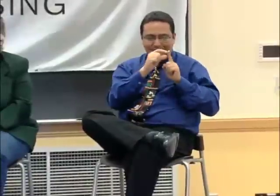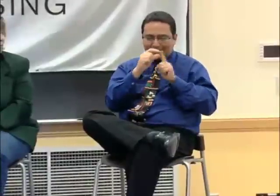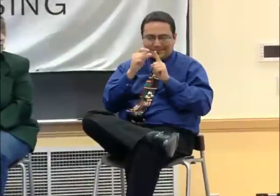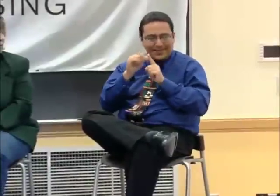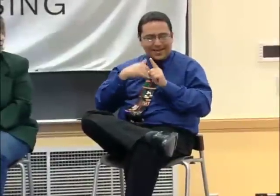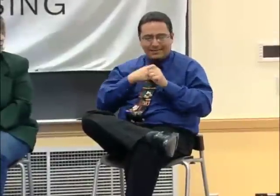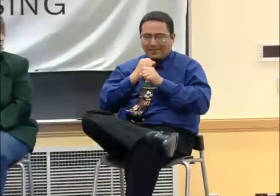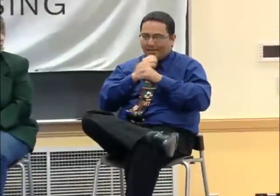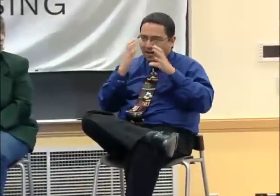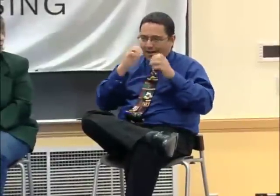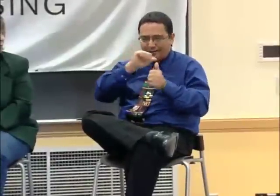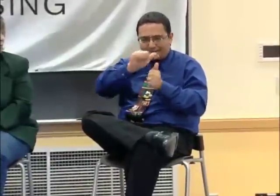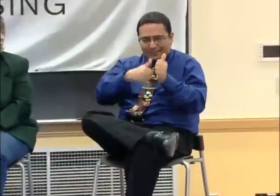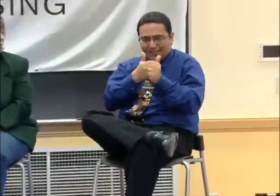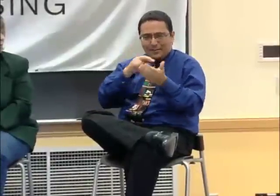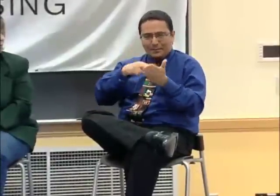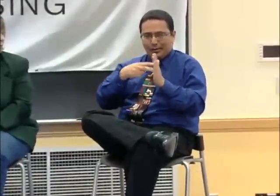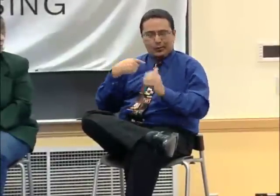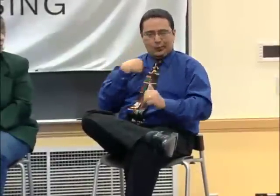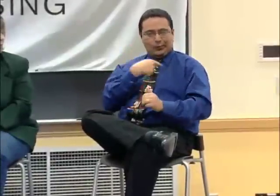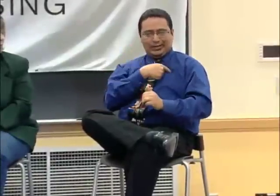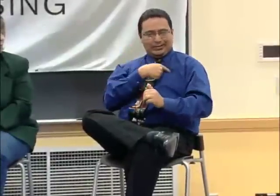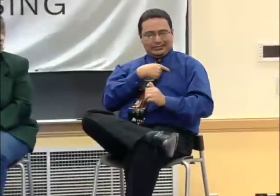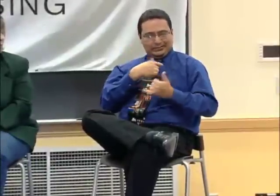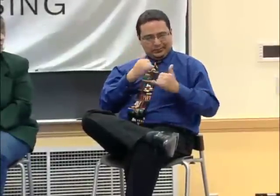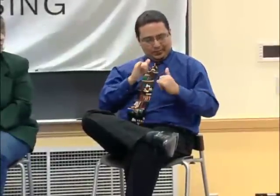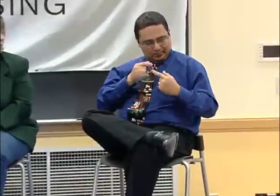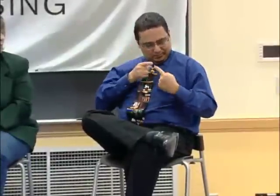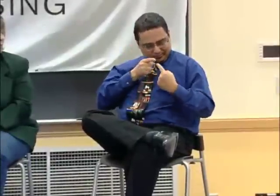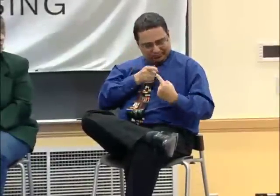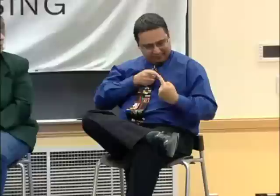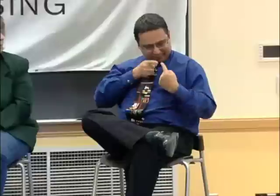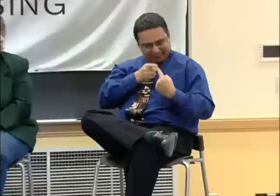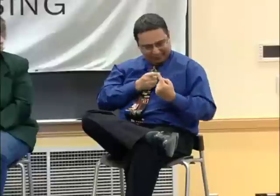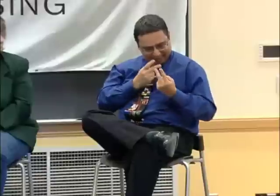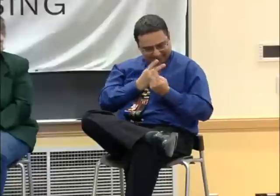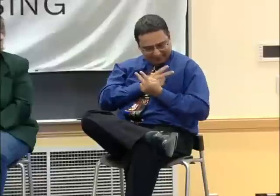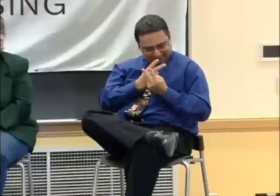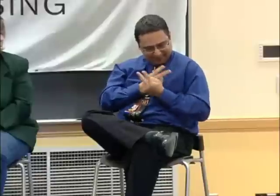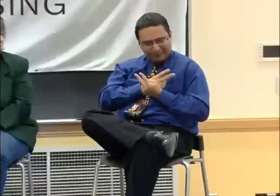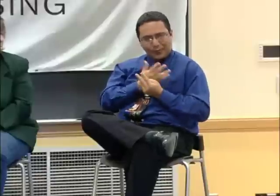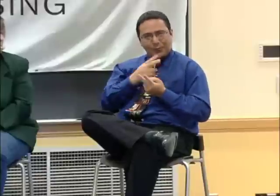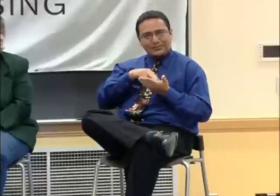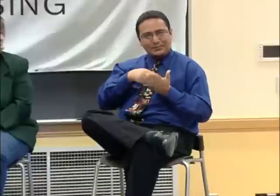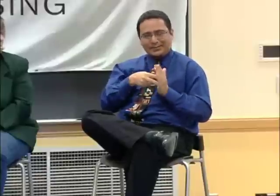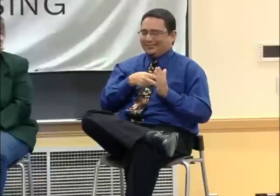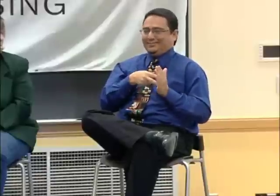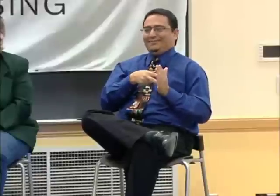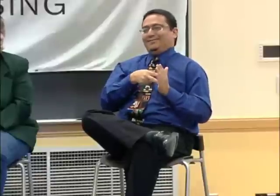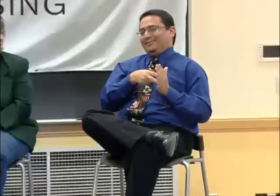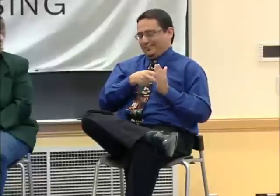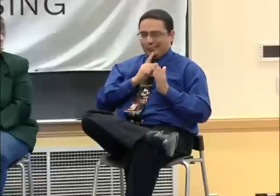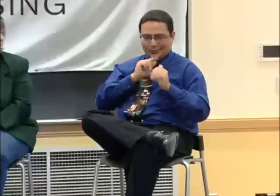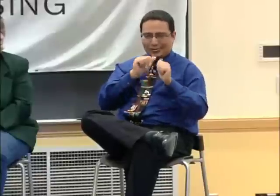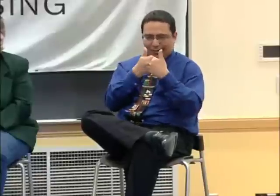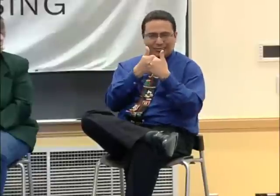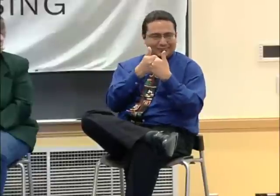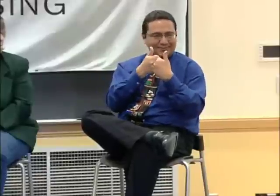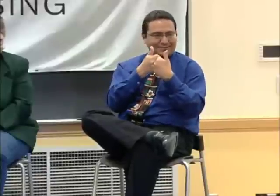really a special kind of English. Since it's old English, we don't often use those same words, and so we have to figure out what it means as